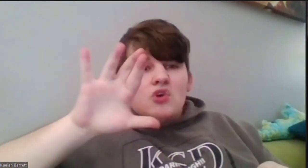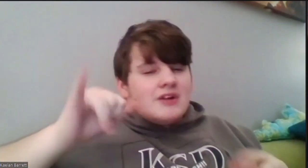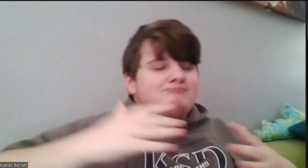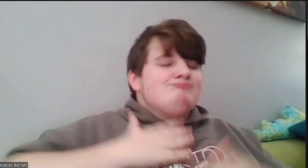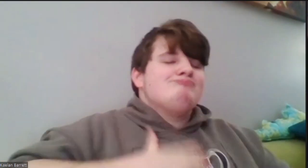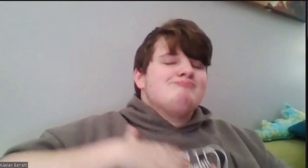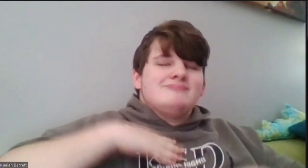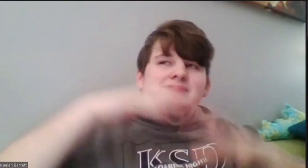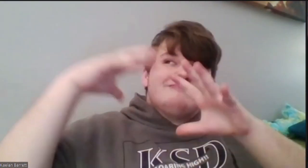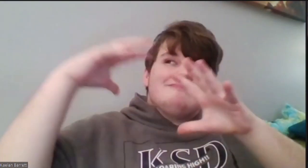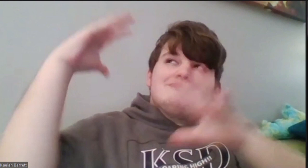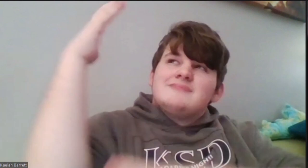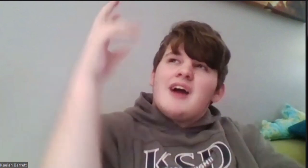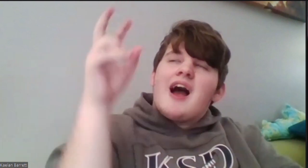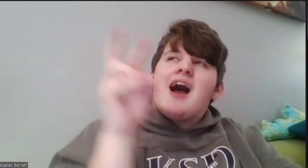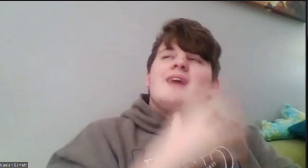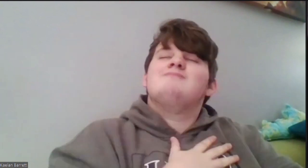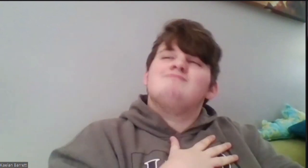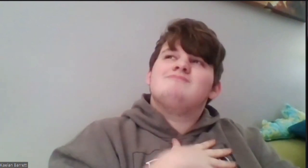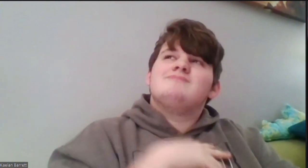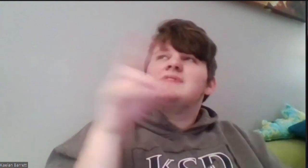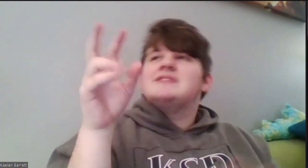is decorated really nice.